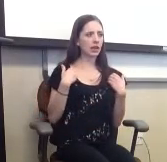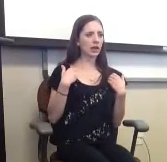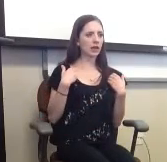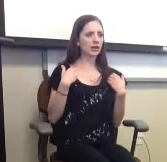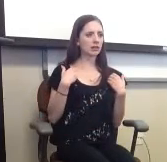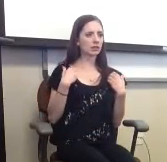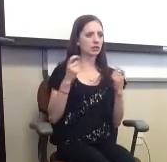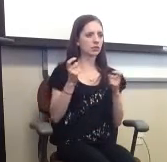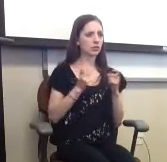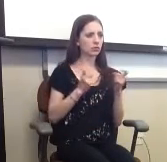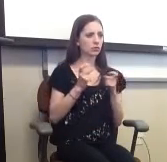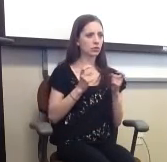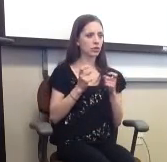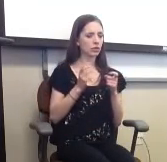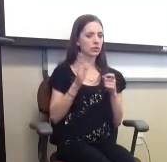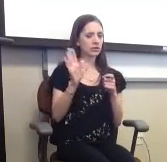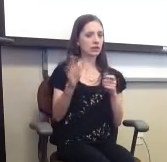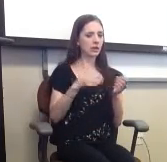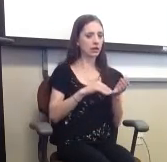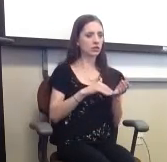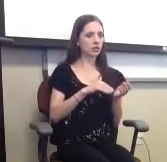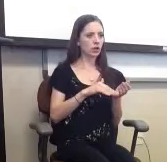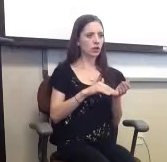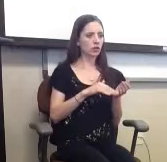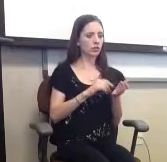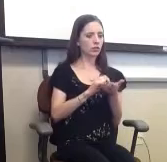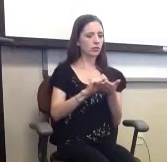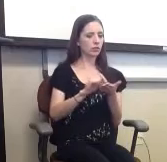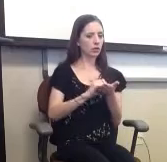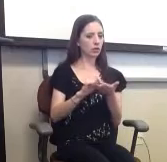different. Can we put that This is in the medications. file? Mhm. So just medication.